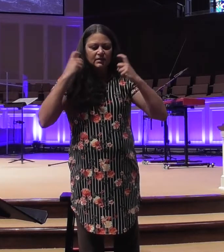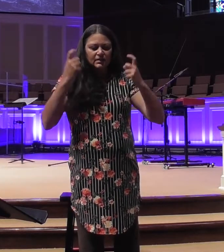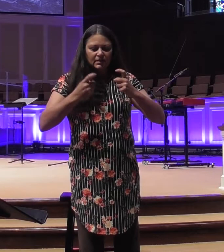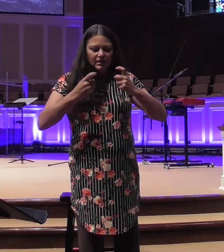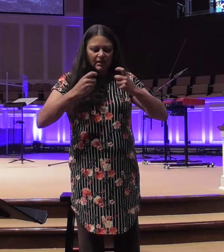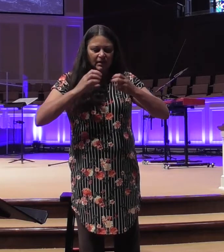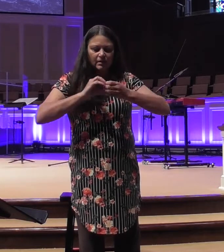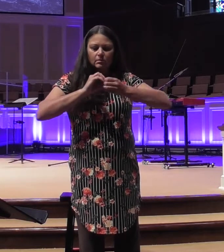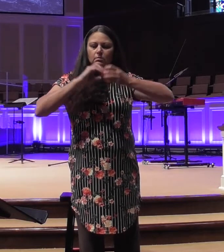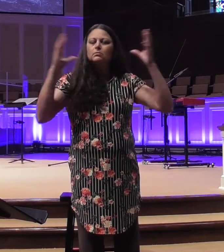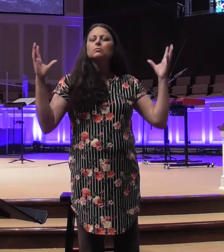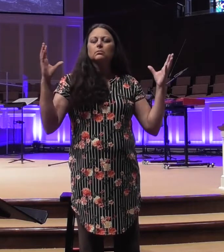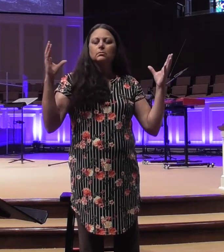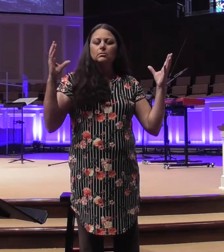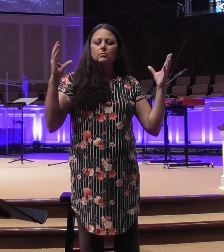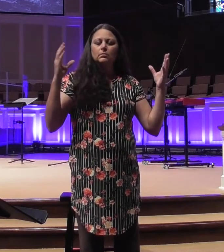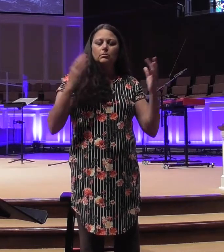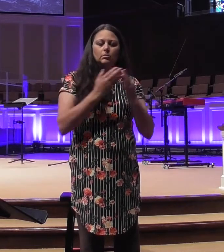of your son, Jesus.